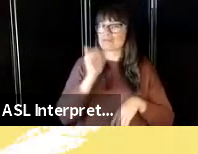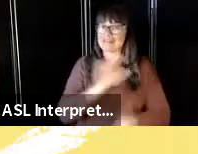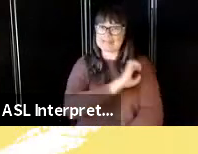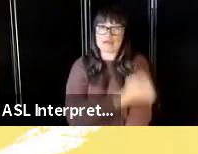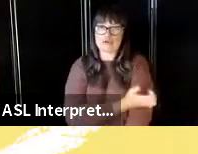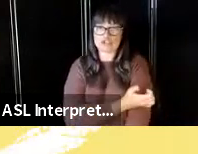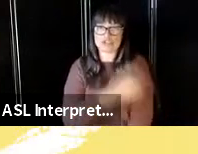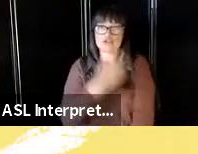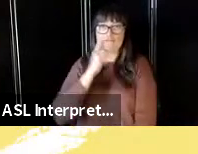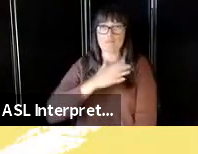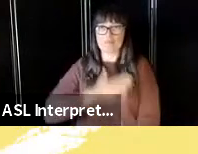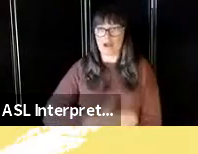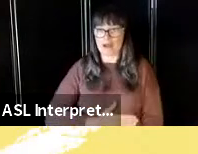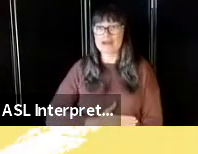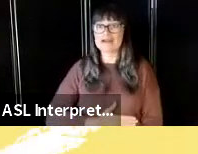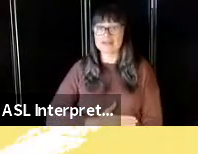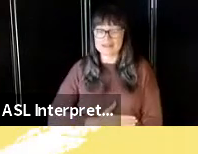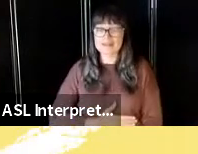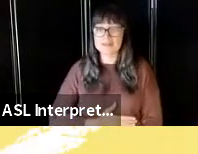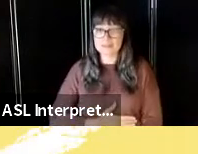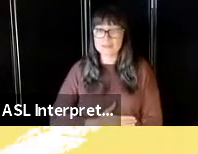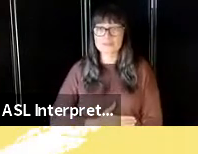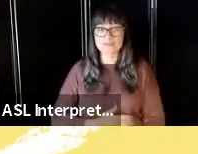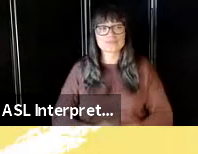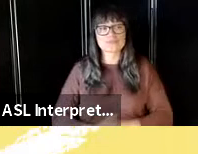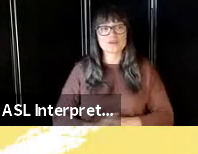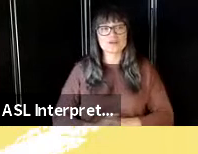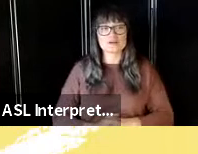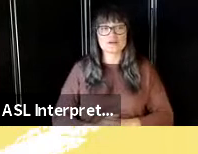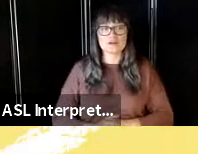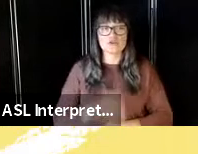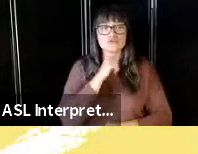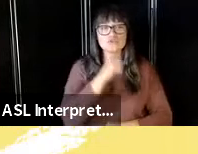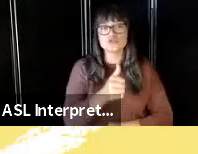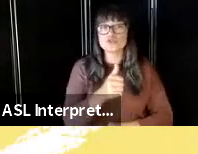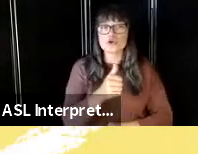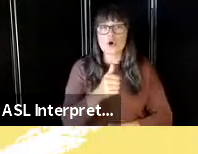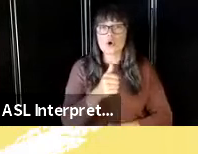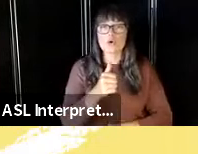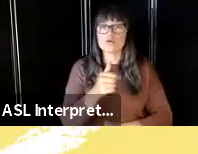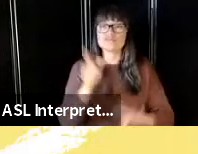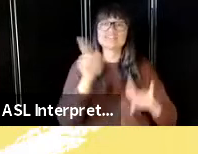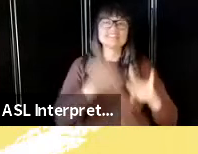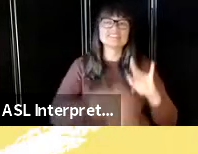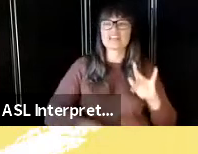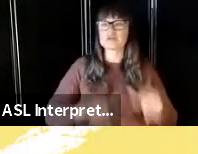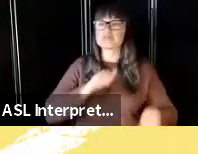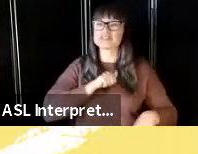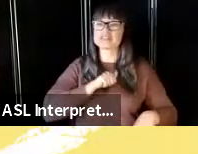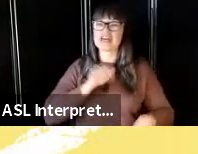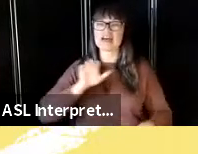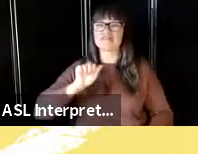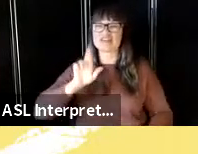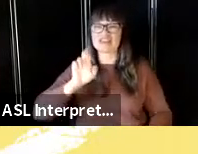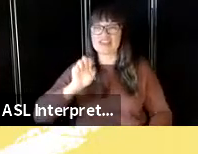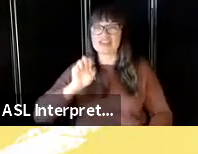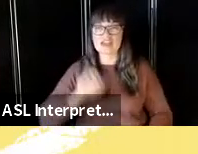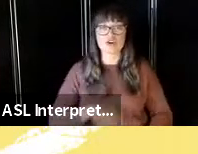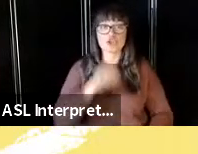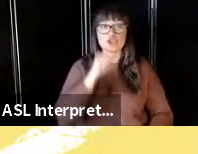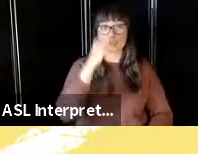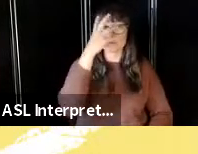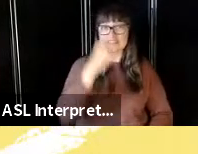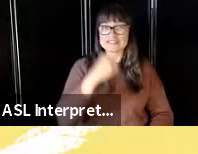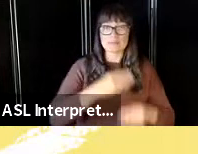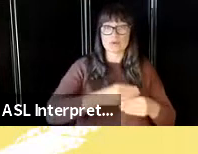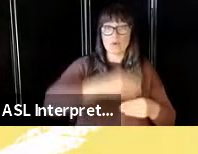energy for our body to be able to move. Don't ditch your self-care regimen. Don't sleep with your window open.